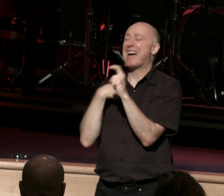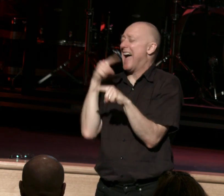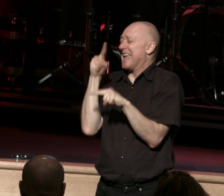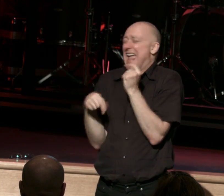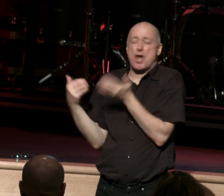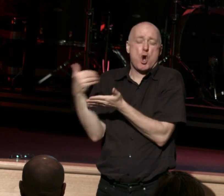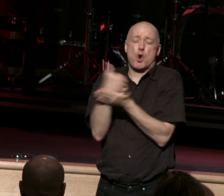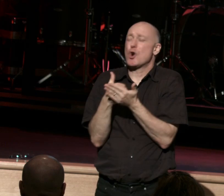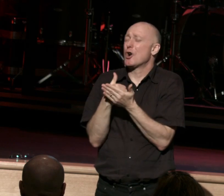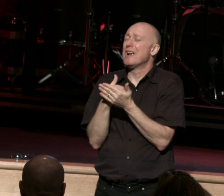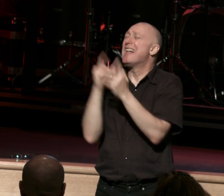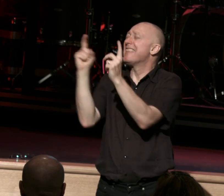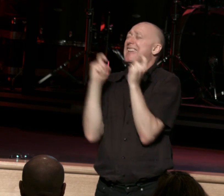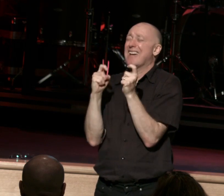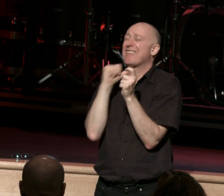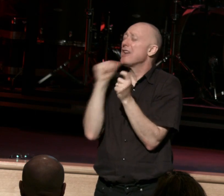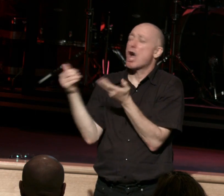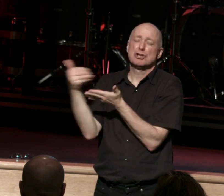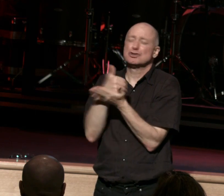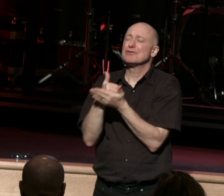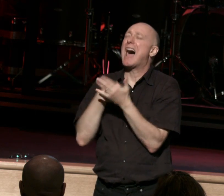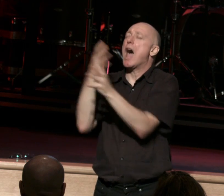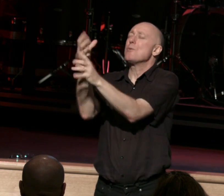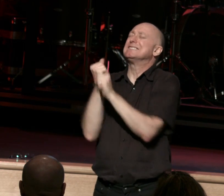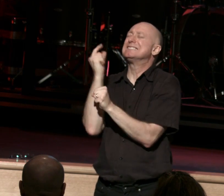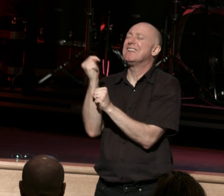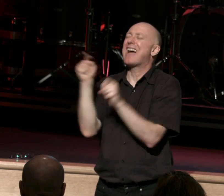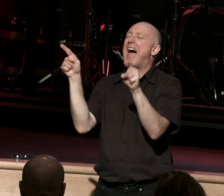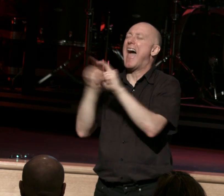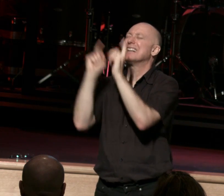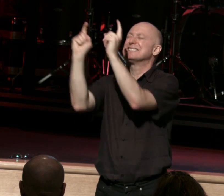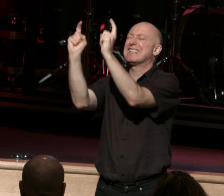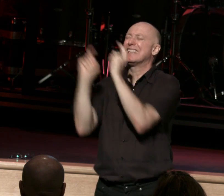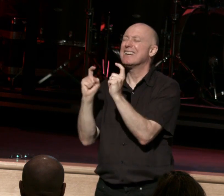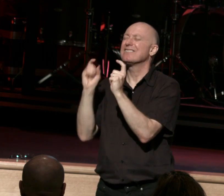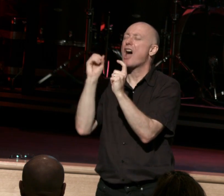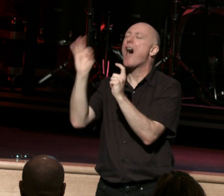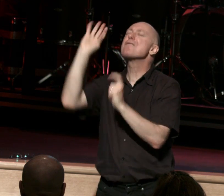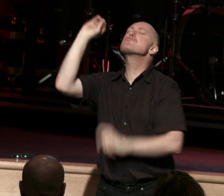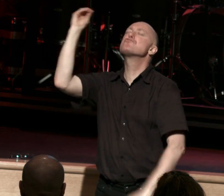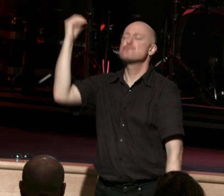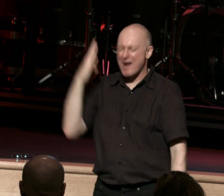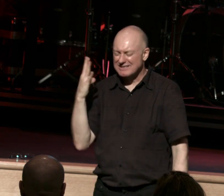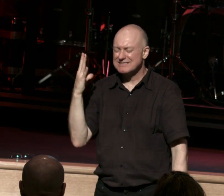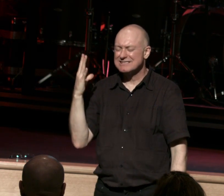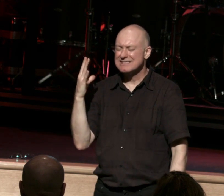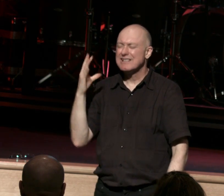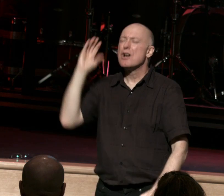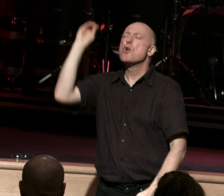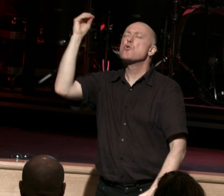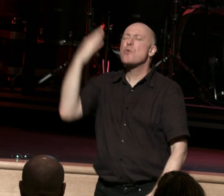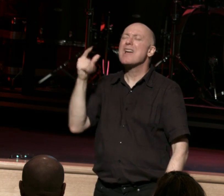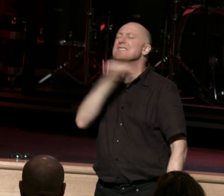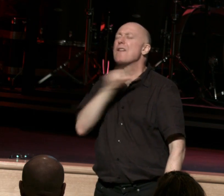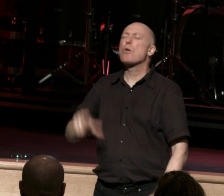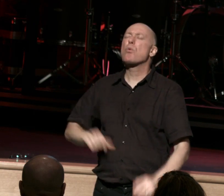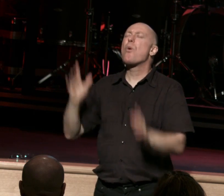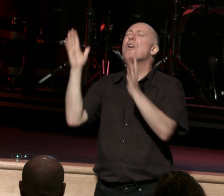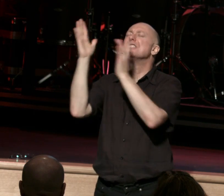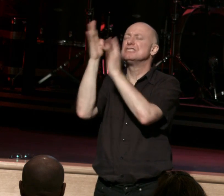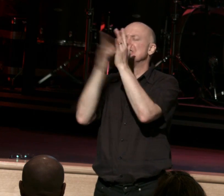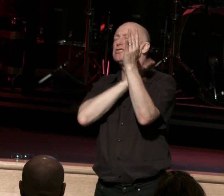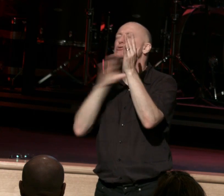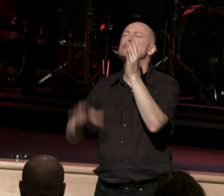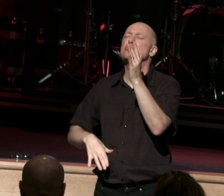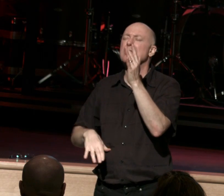gift I cannot earn, the gift I cannot deserve. I receive it as the gift of grace, the grace of the